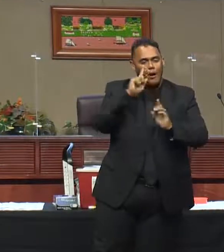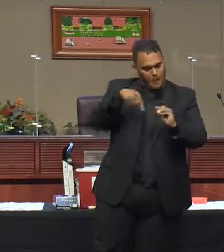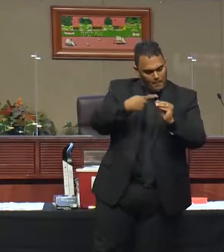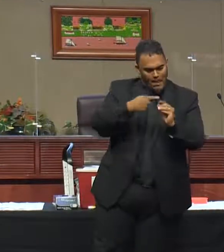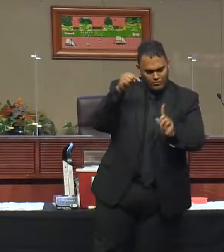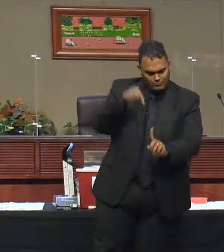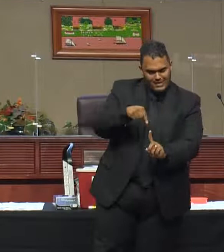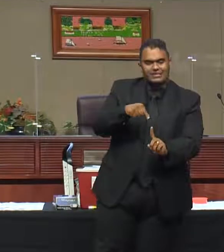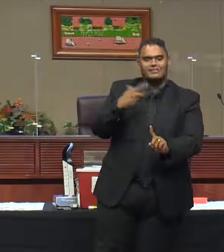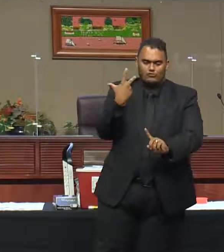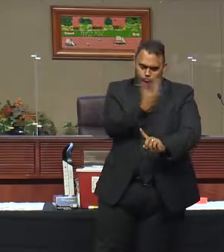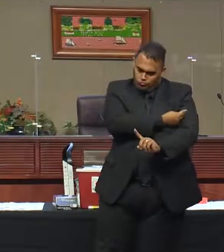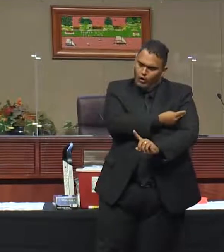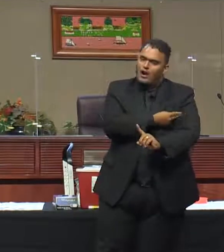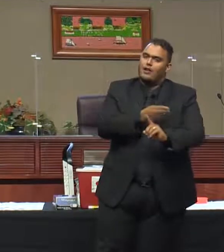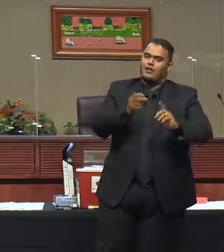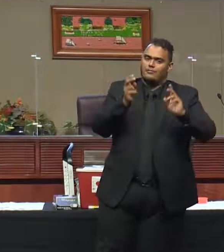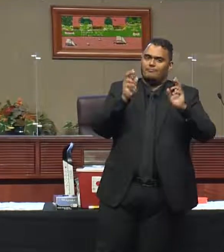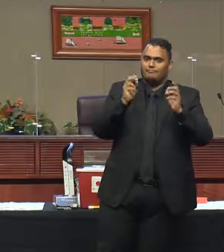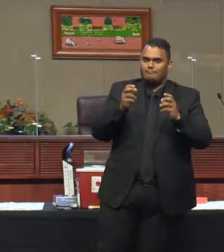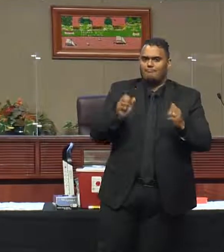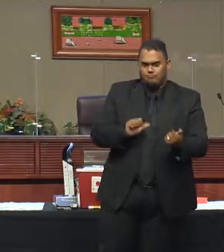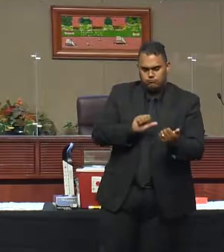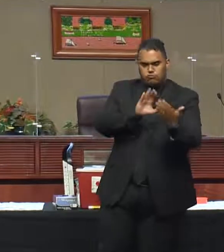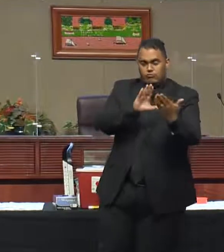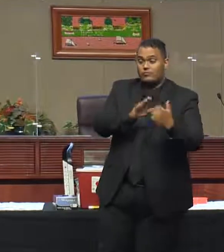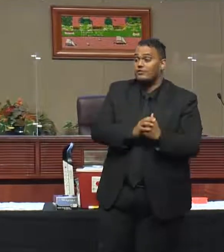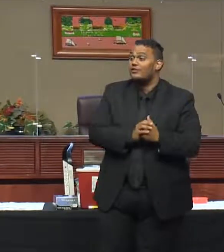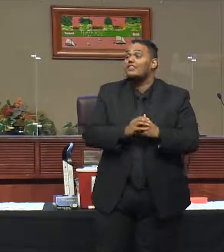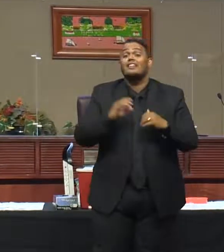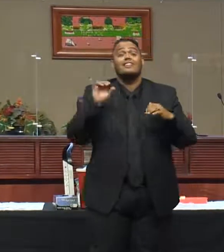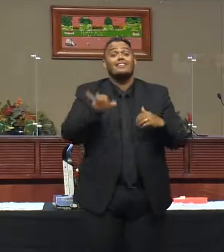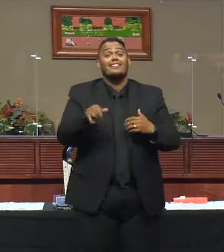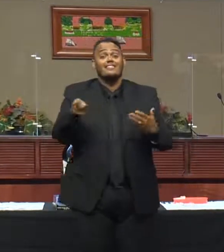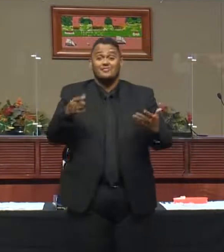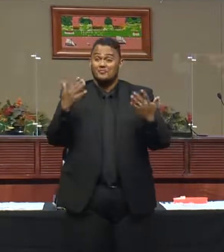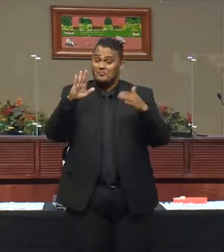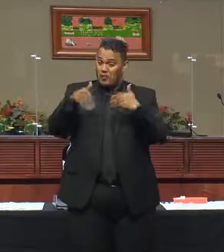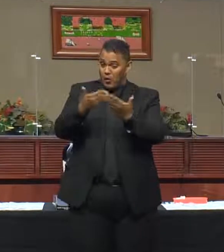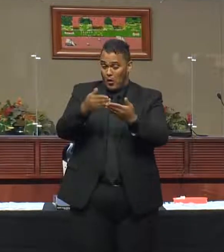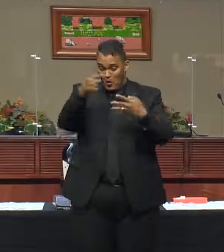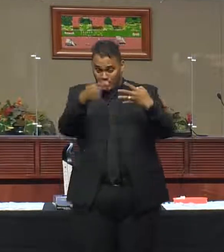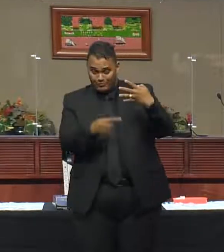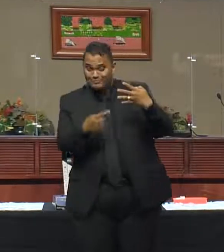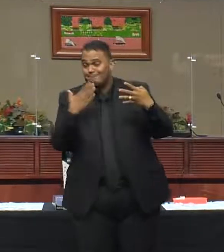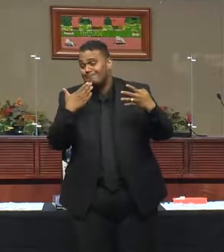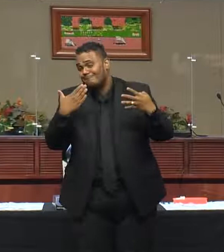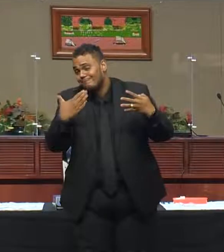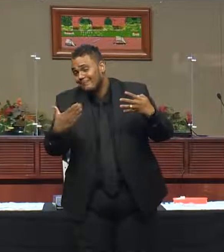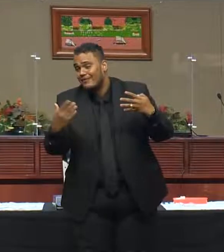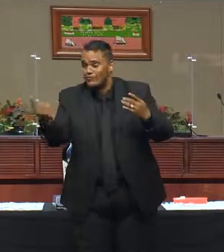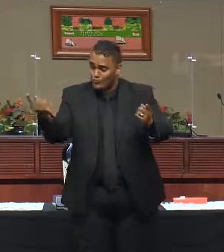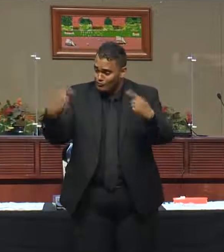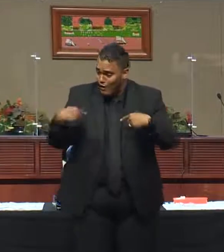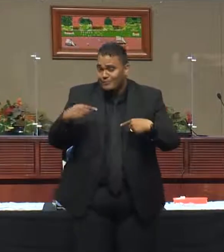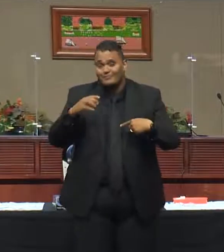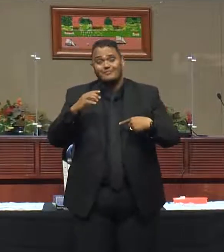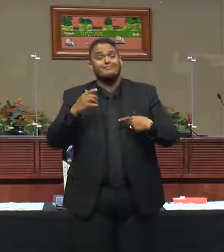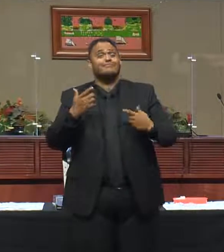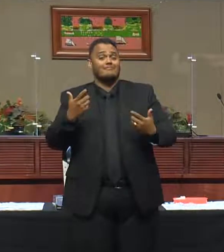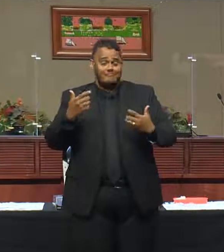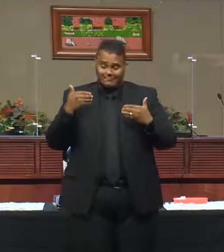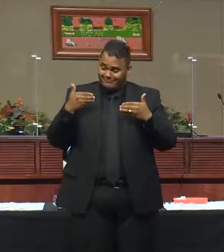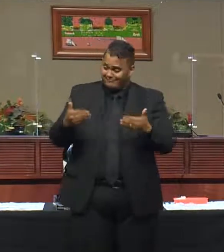all of these students for setting a good example and for making time and taking time out of their busy schedules to be here